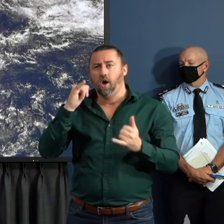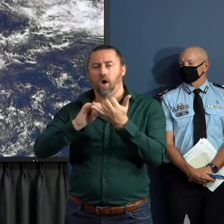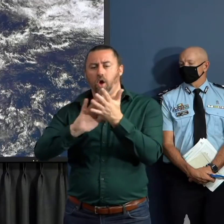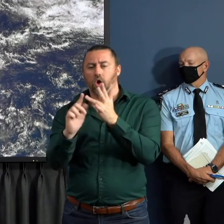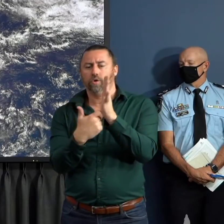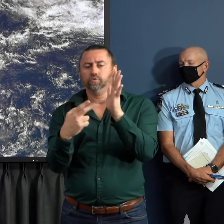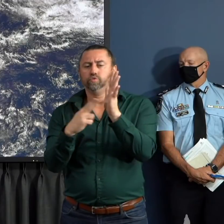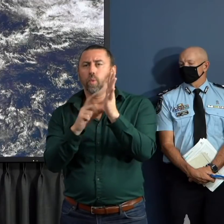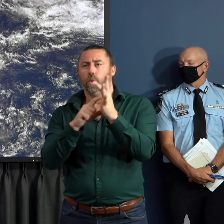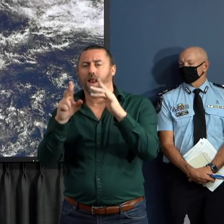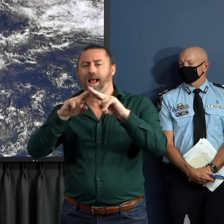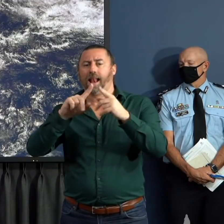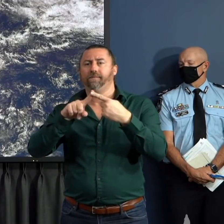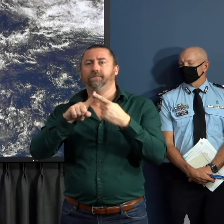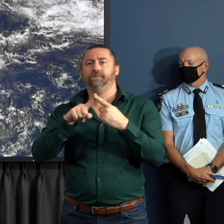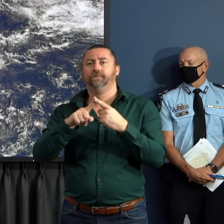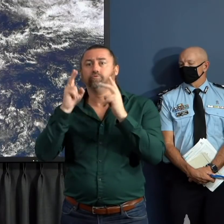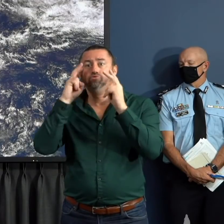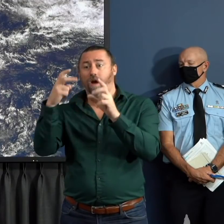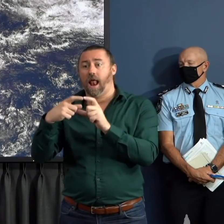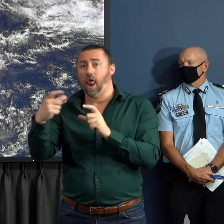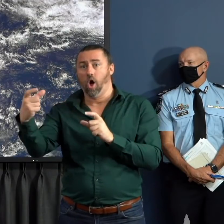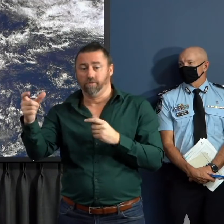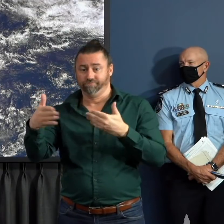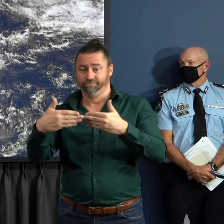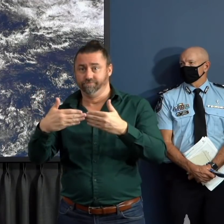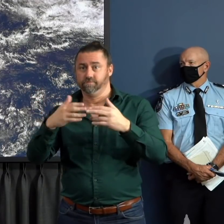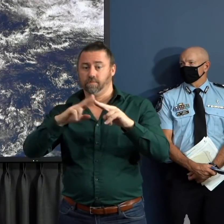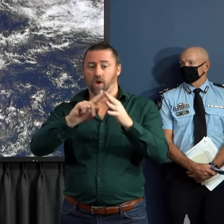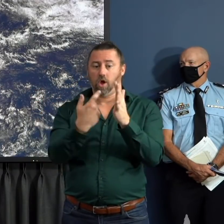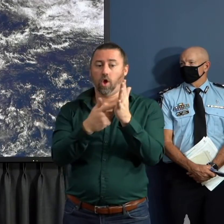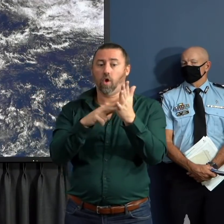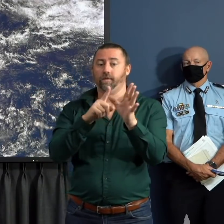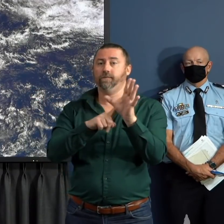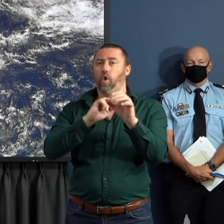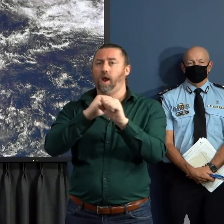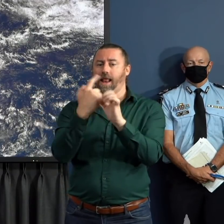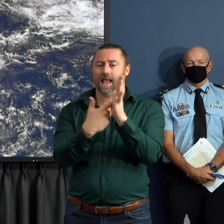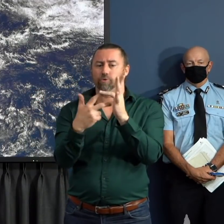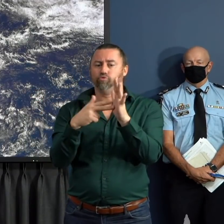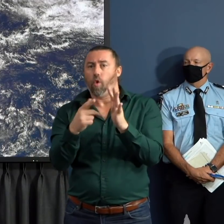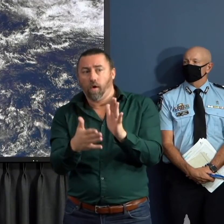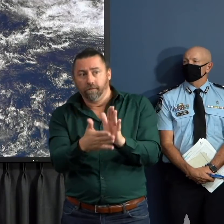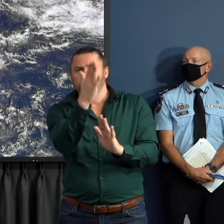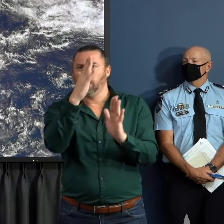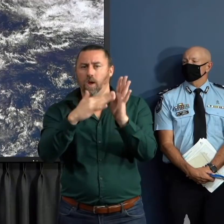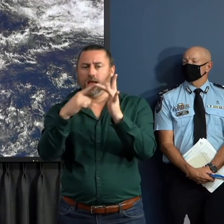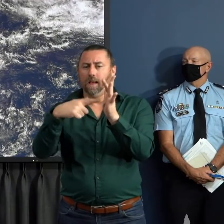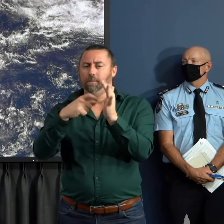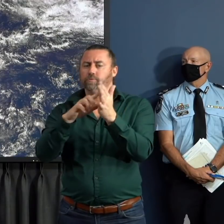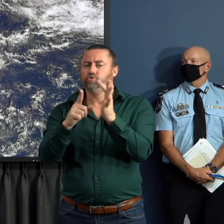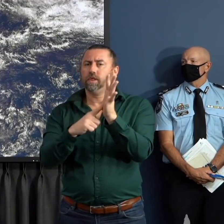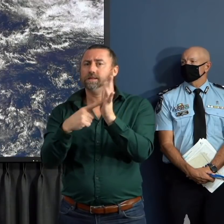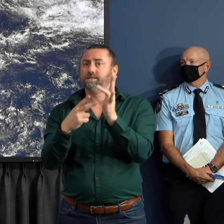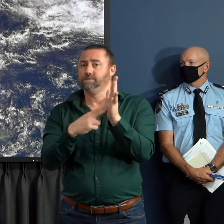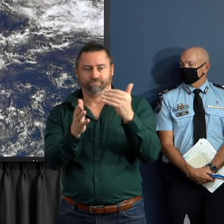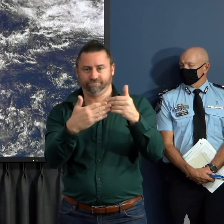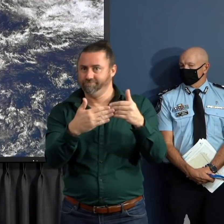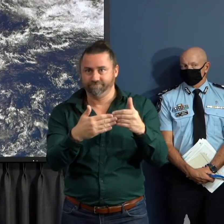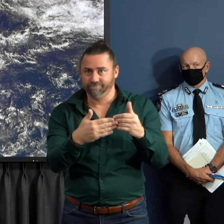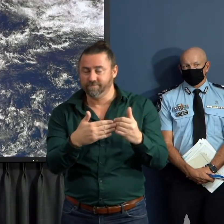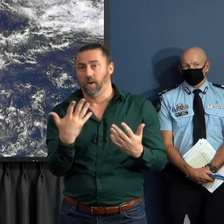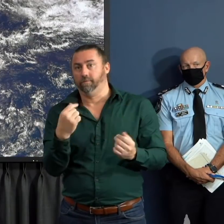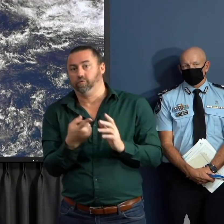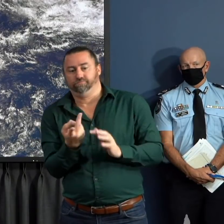line go down, as well as the Ferny Grove line to Mitchelton. So there will be, where possible, bus replacements